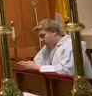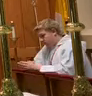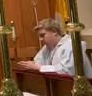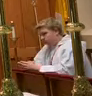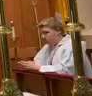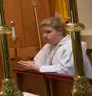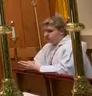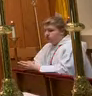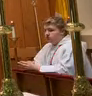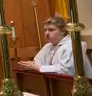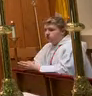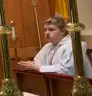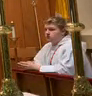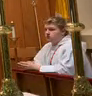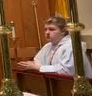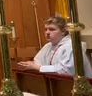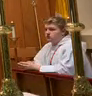The body of Christ.